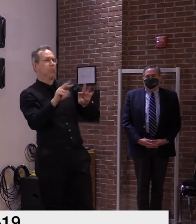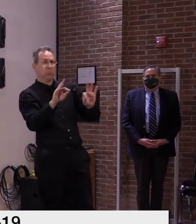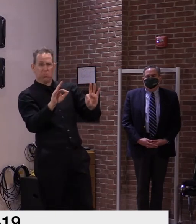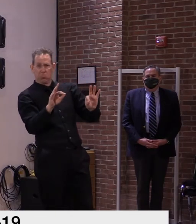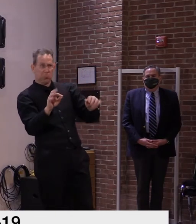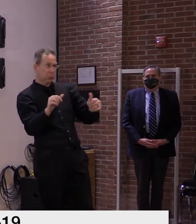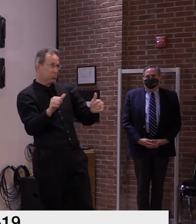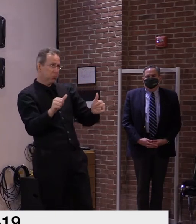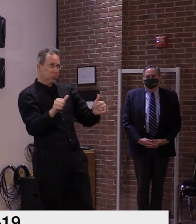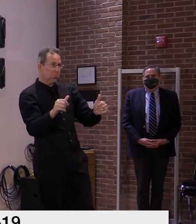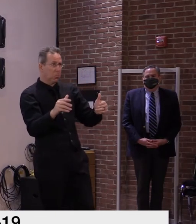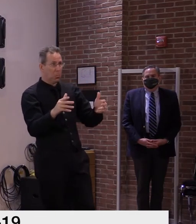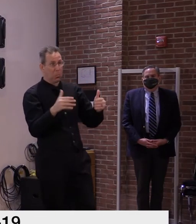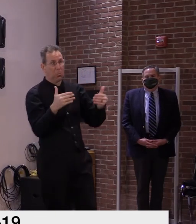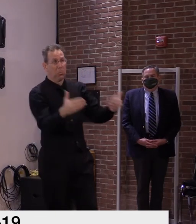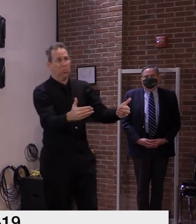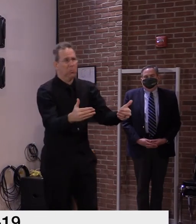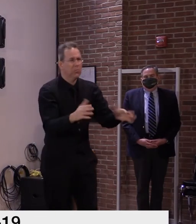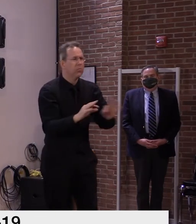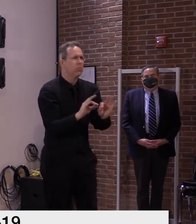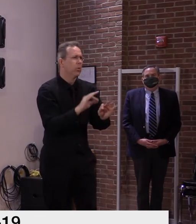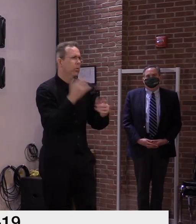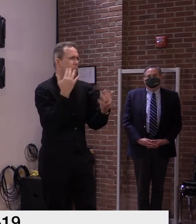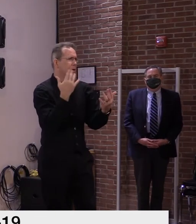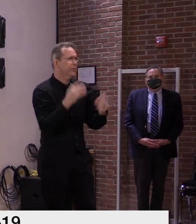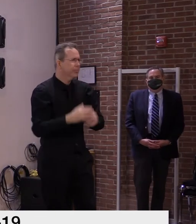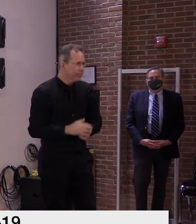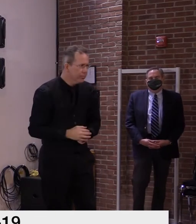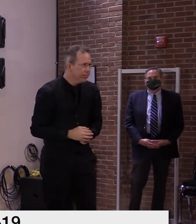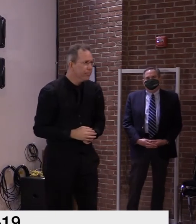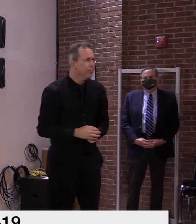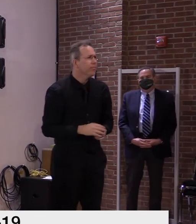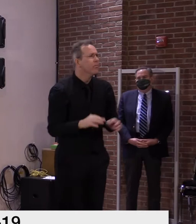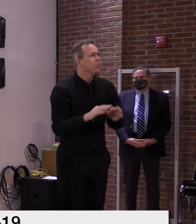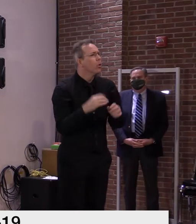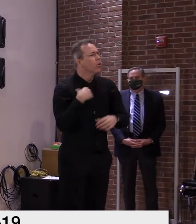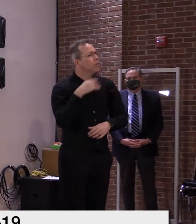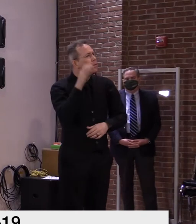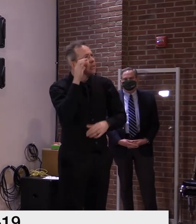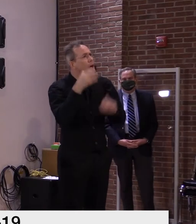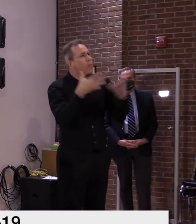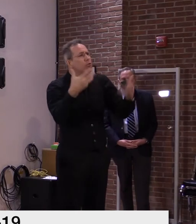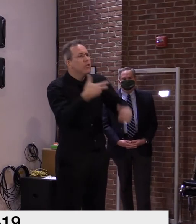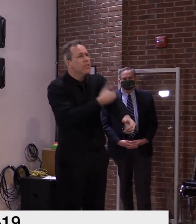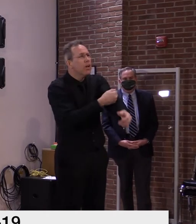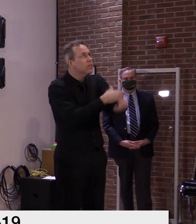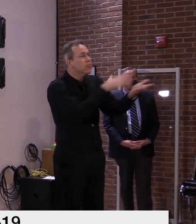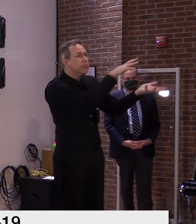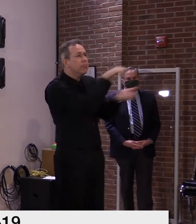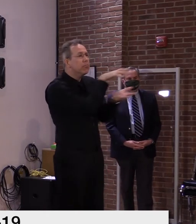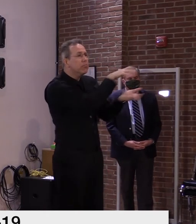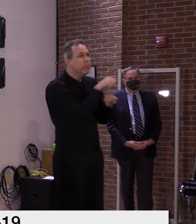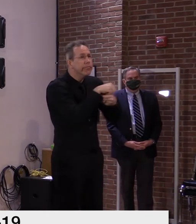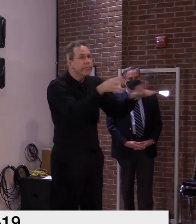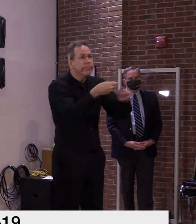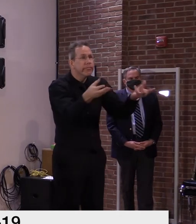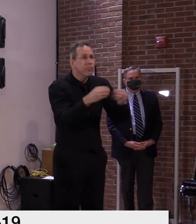not wearing masks. We'll have to see where we are as these months evolve. But clearly,